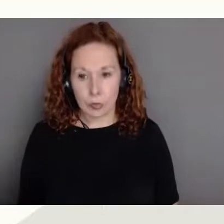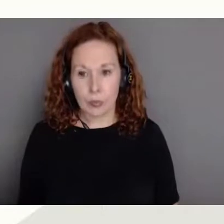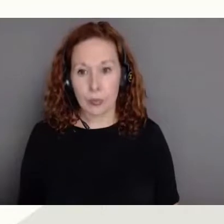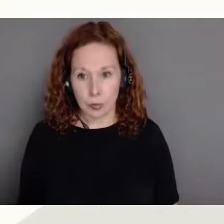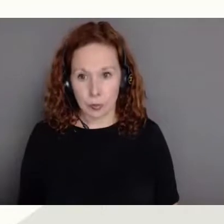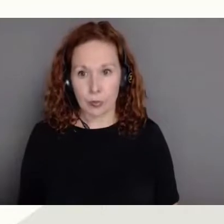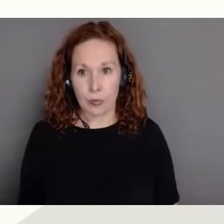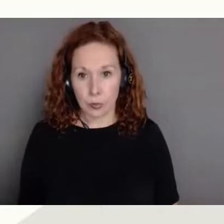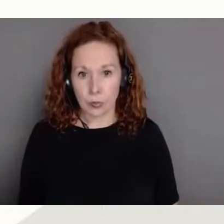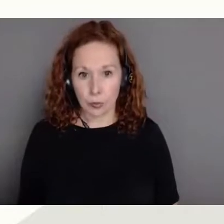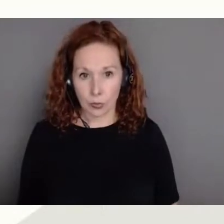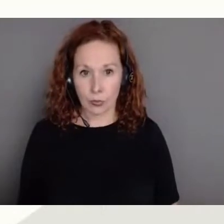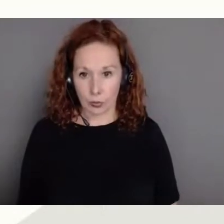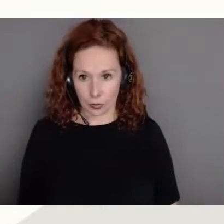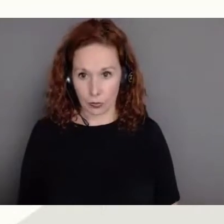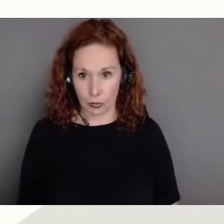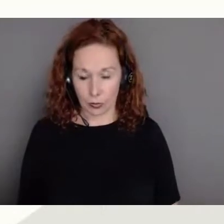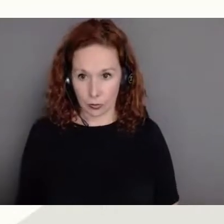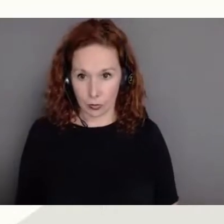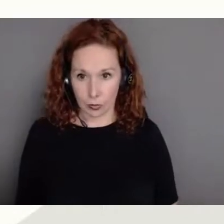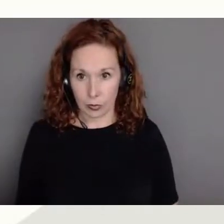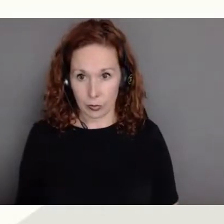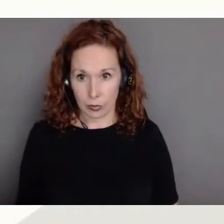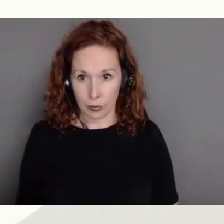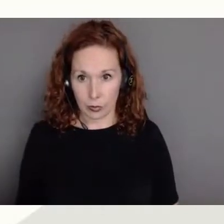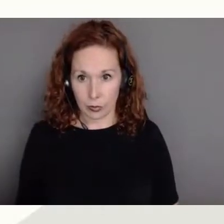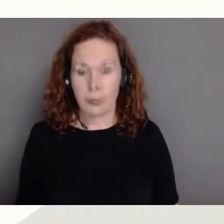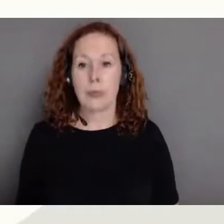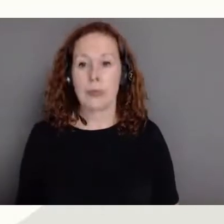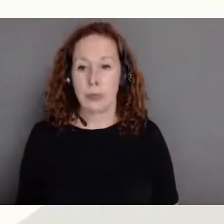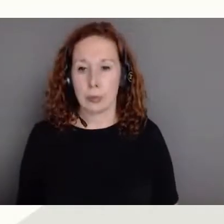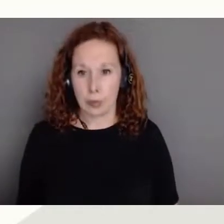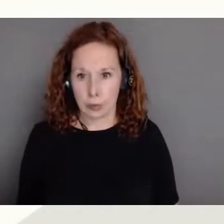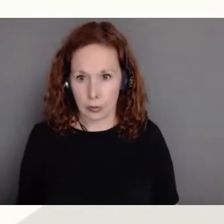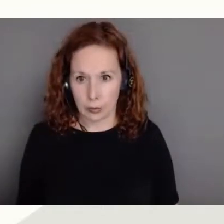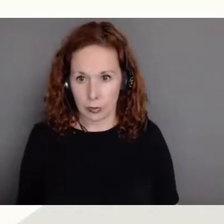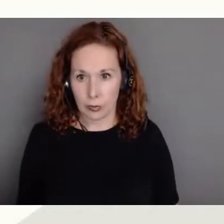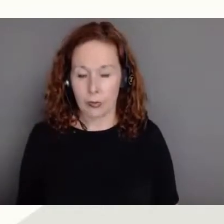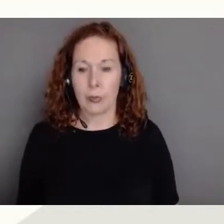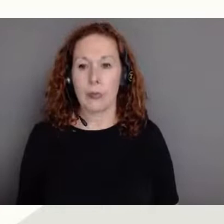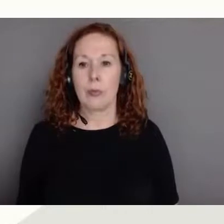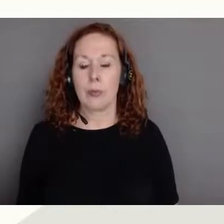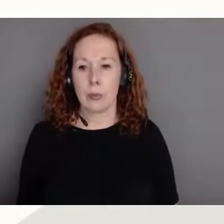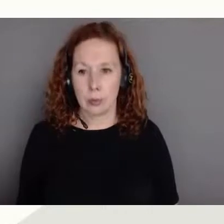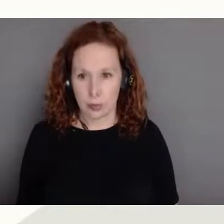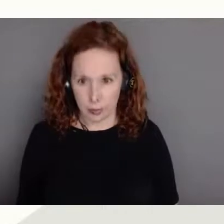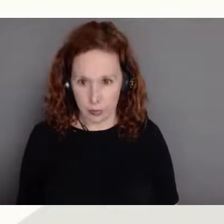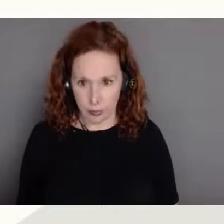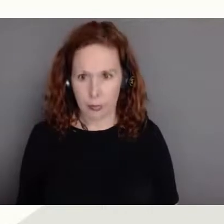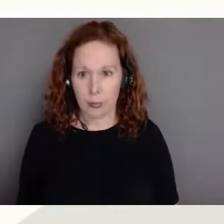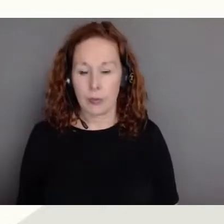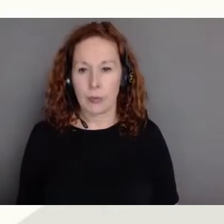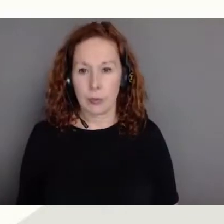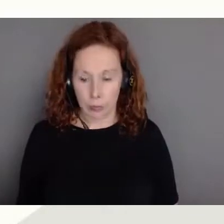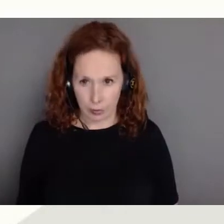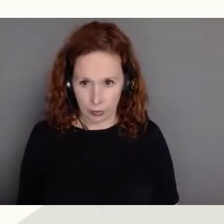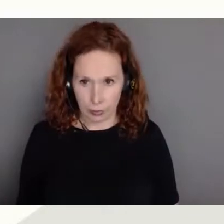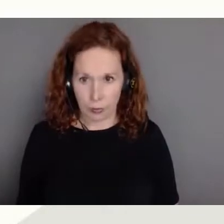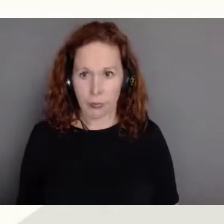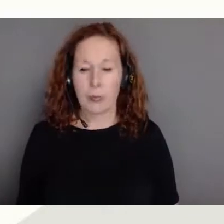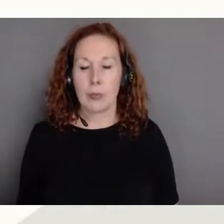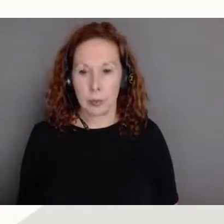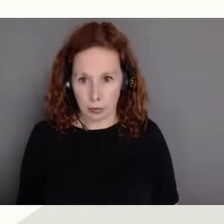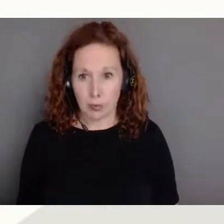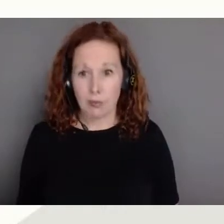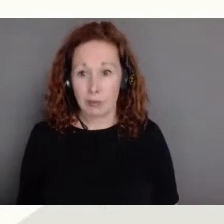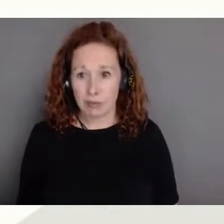how to not take it on as yours and get too emotionally caught up in it and not to be able to translate the message,